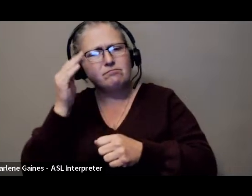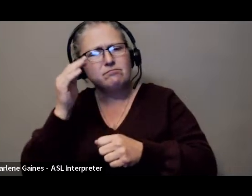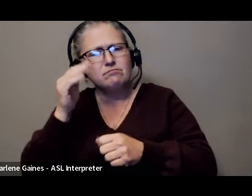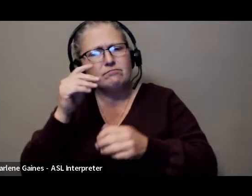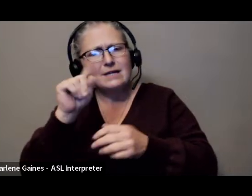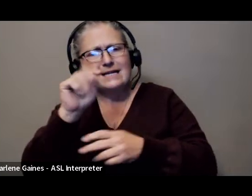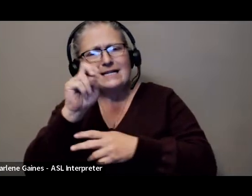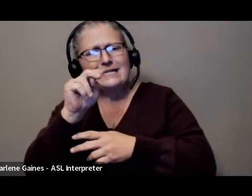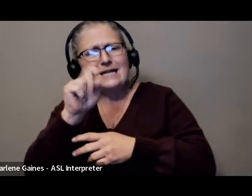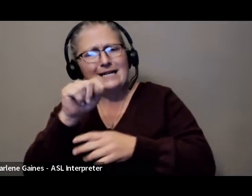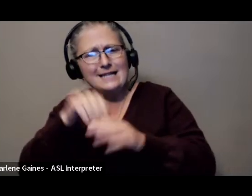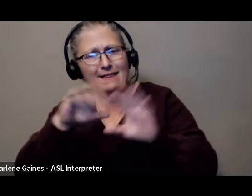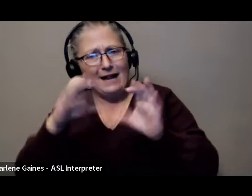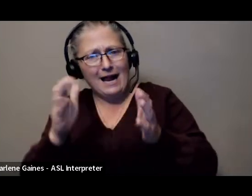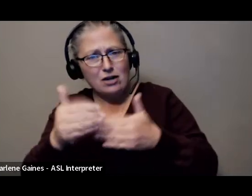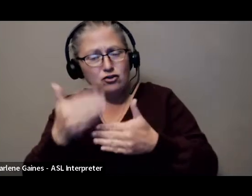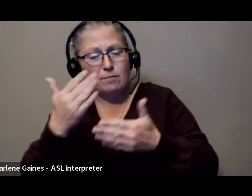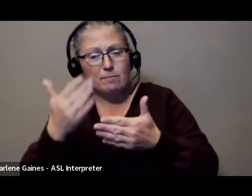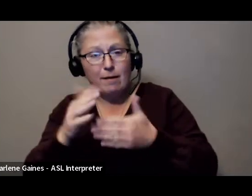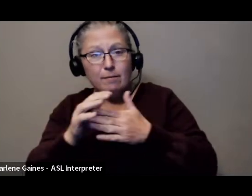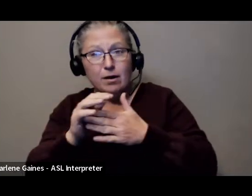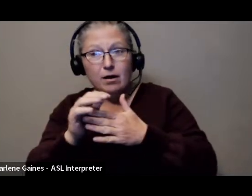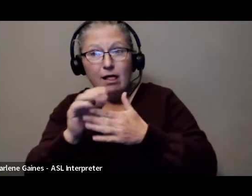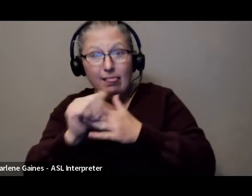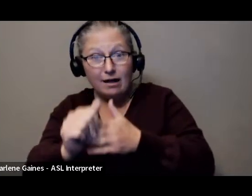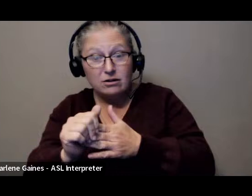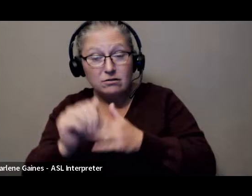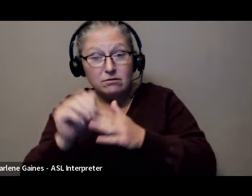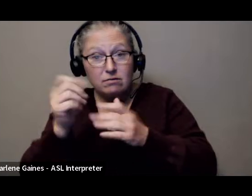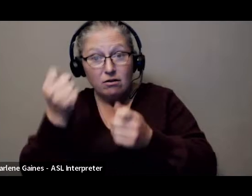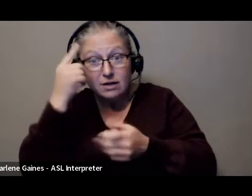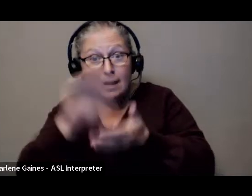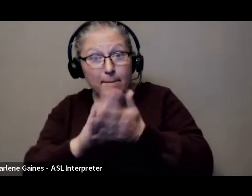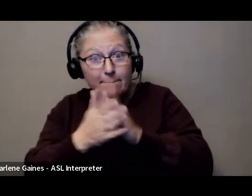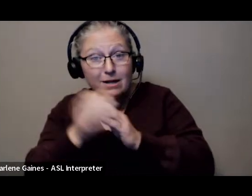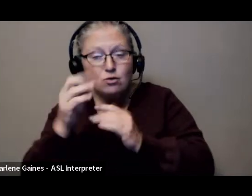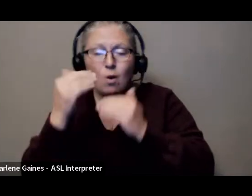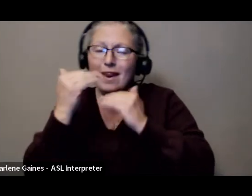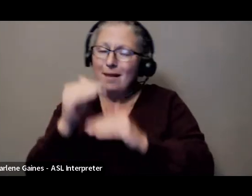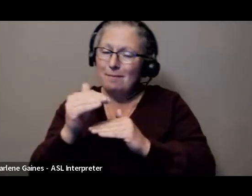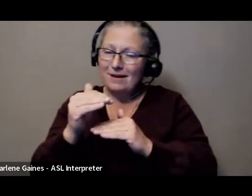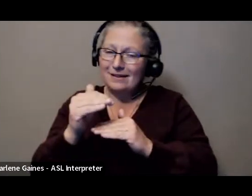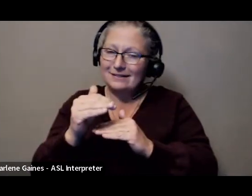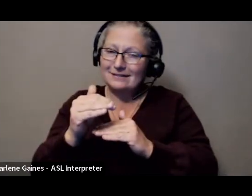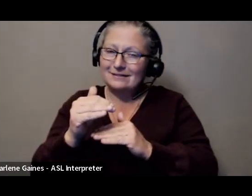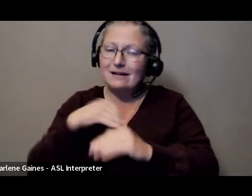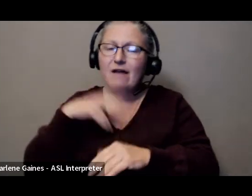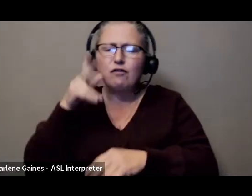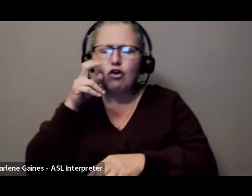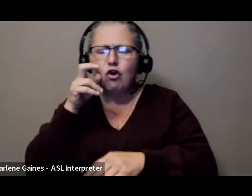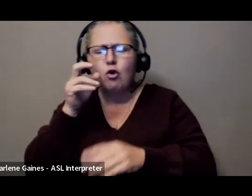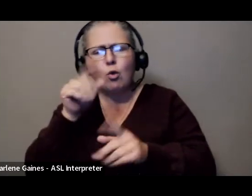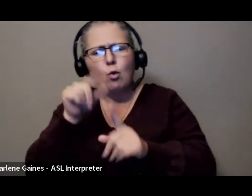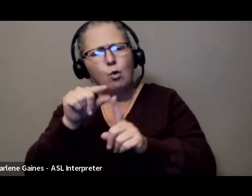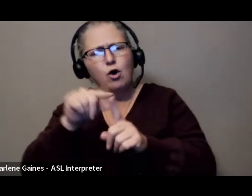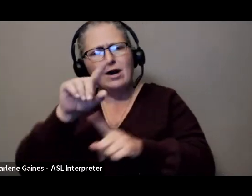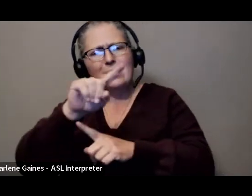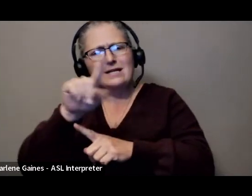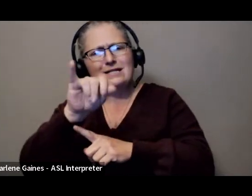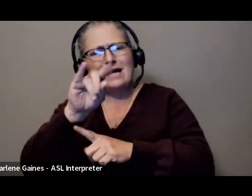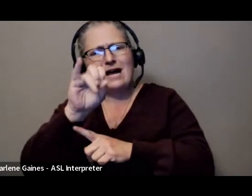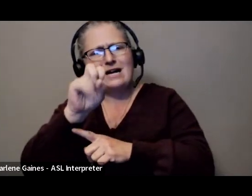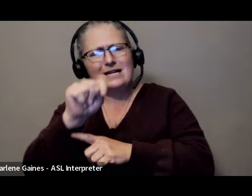classrooms are leading to greater understanding and peace, or limiting it. I've heard the words Zionist,